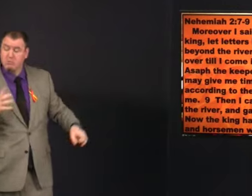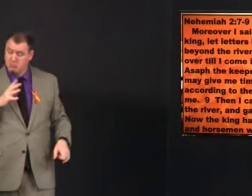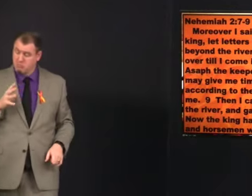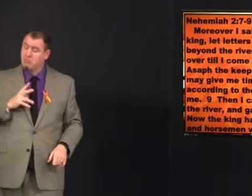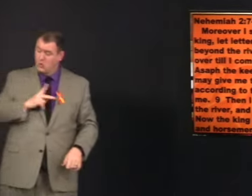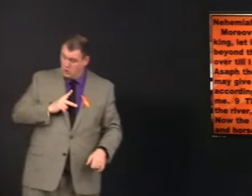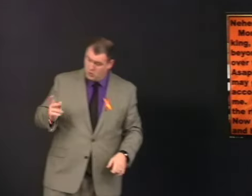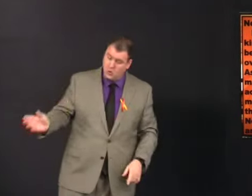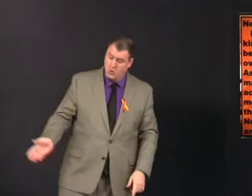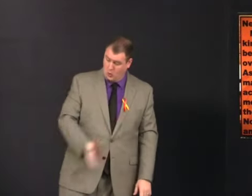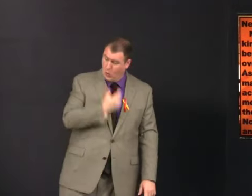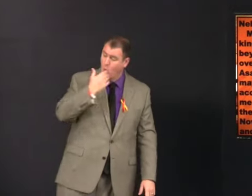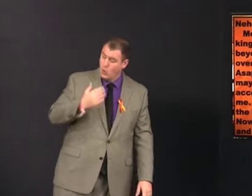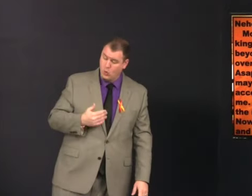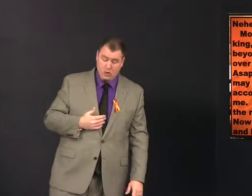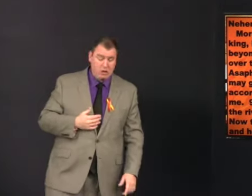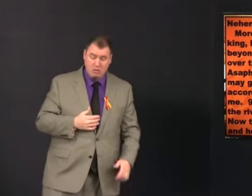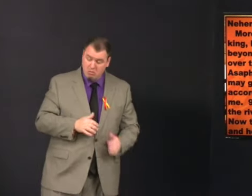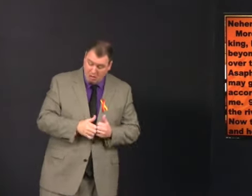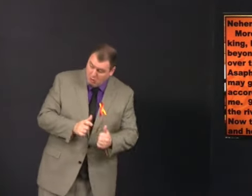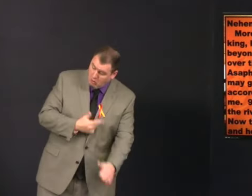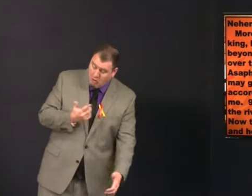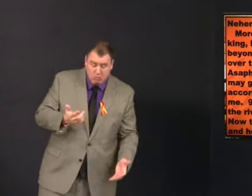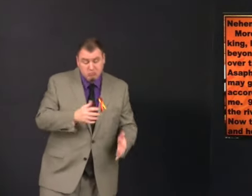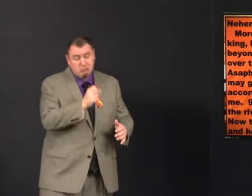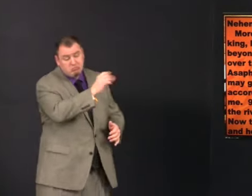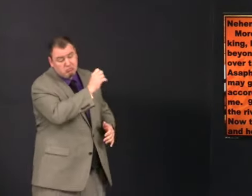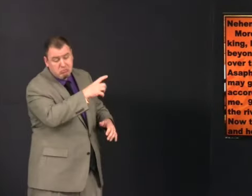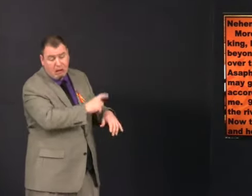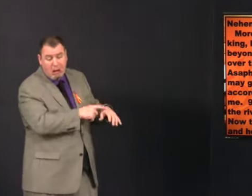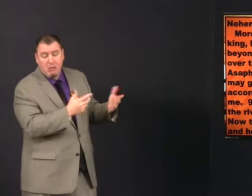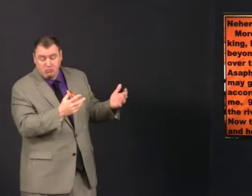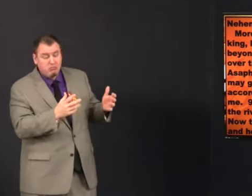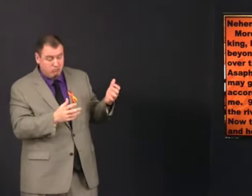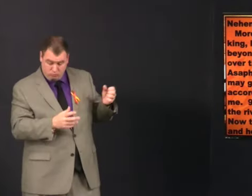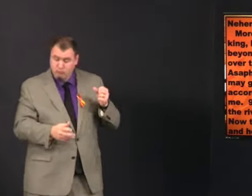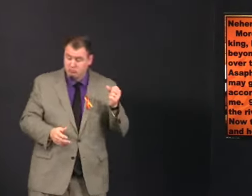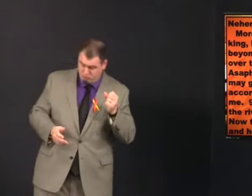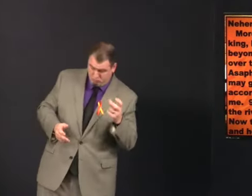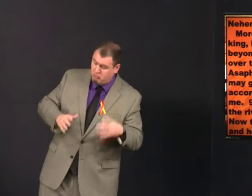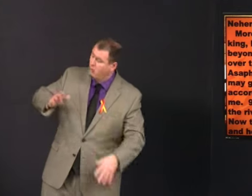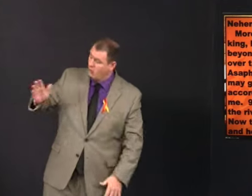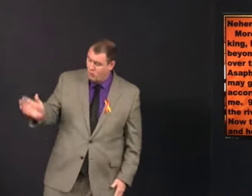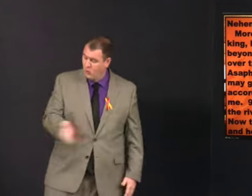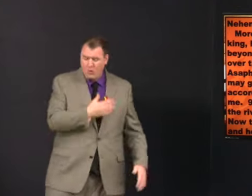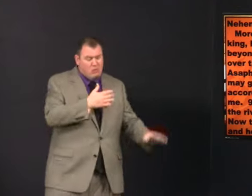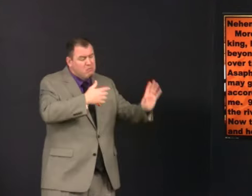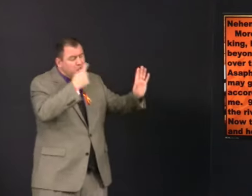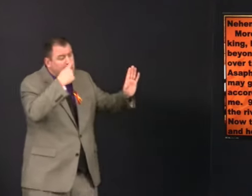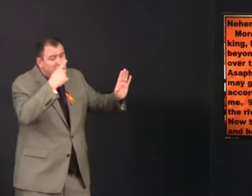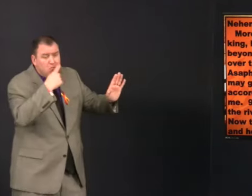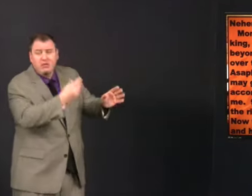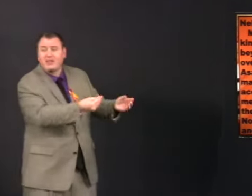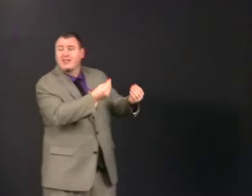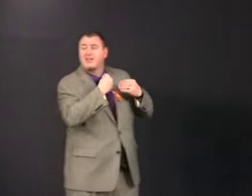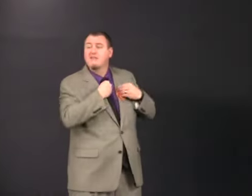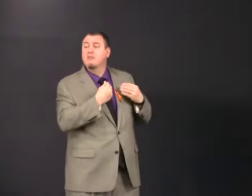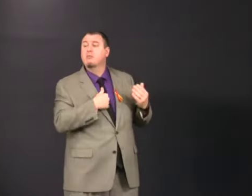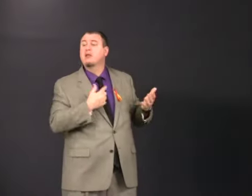the king if he could go to his hometown, and he said how long do you need, and he told